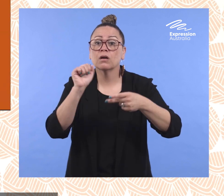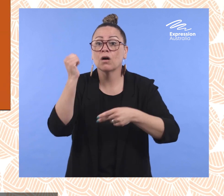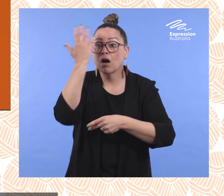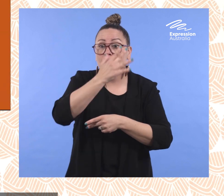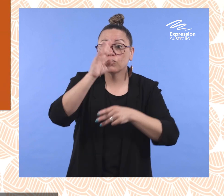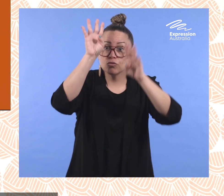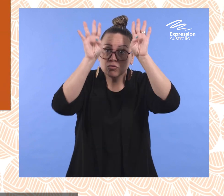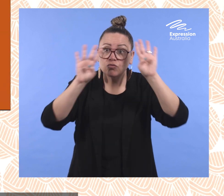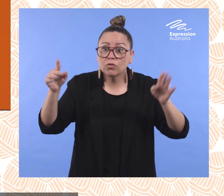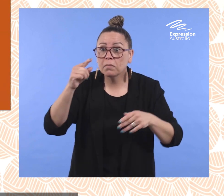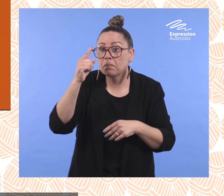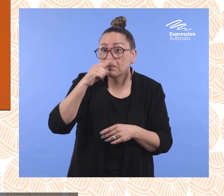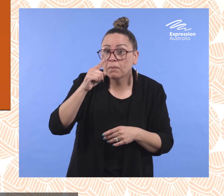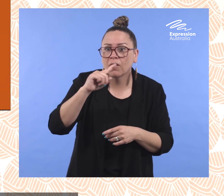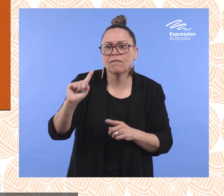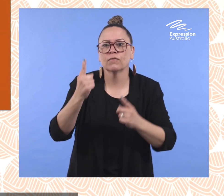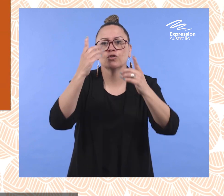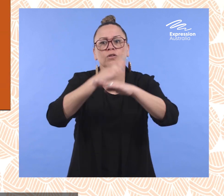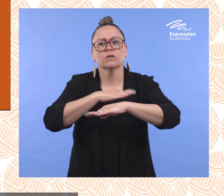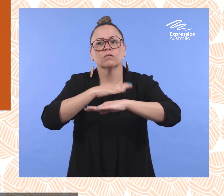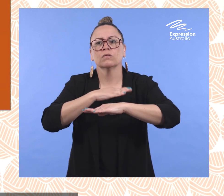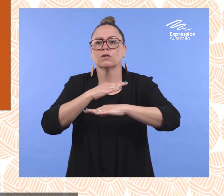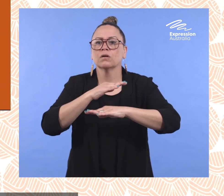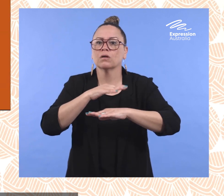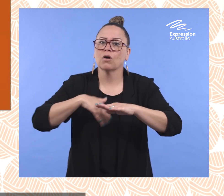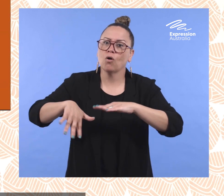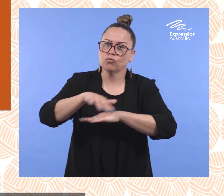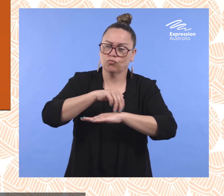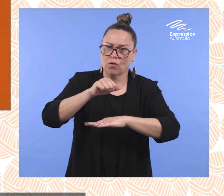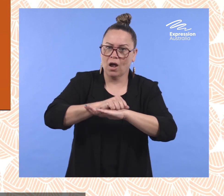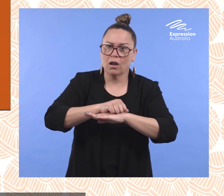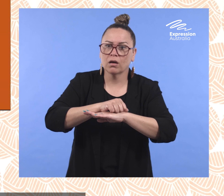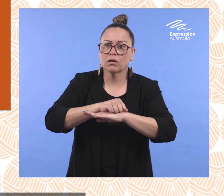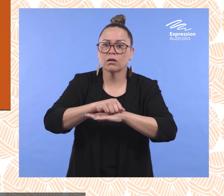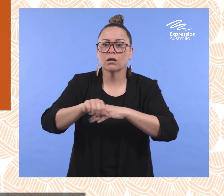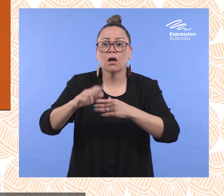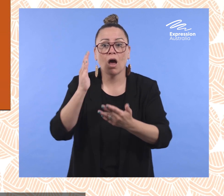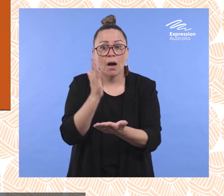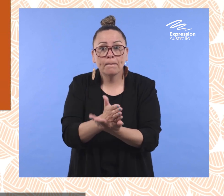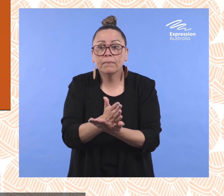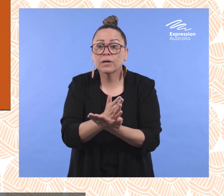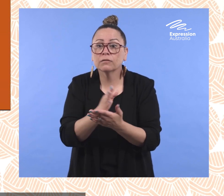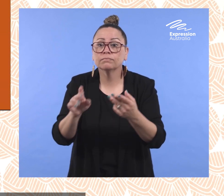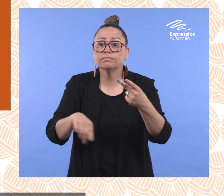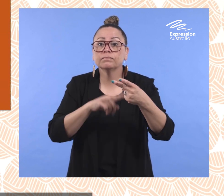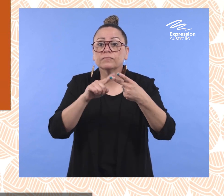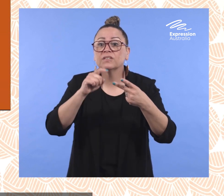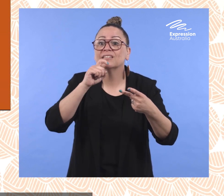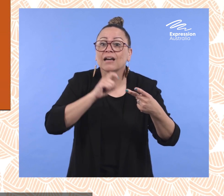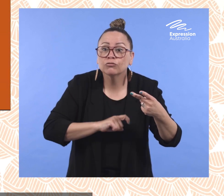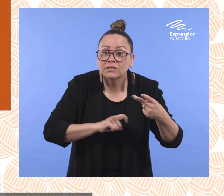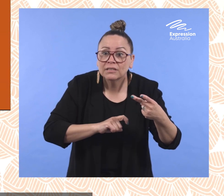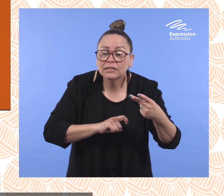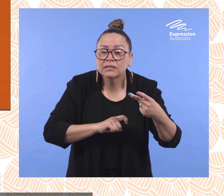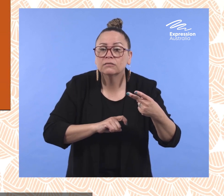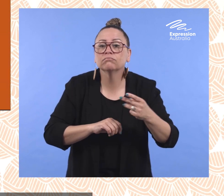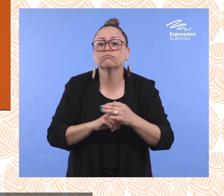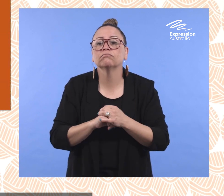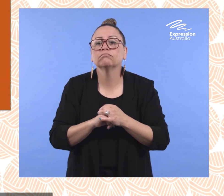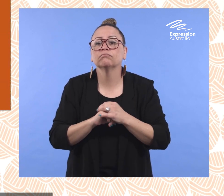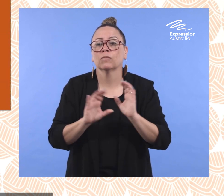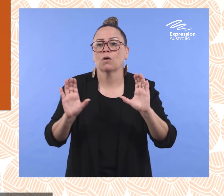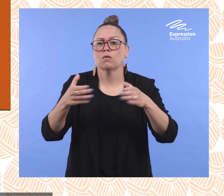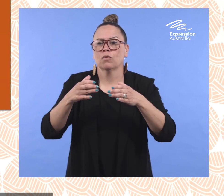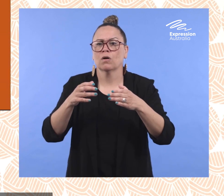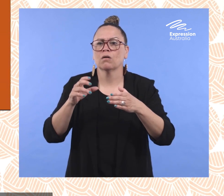Strait Islander peoples as the first peoples of Australia, a guarantee that there'll be a body to be called the Aboriginal and